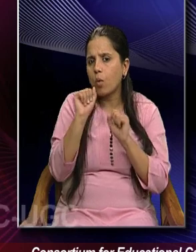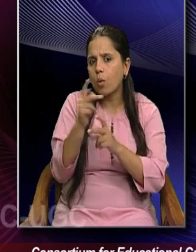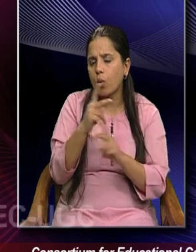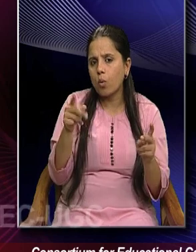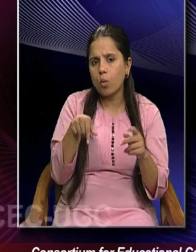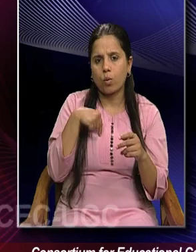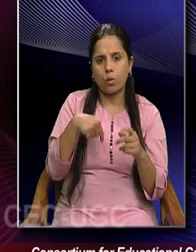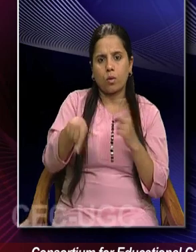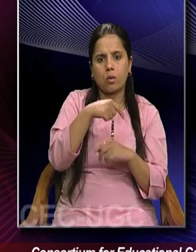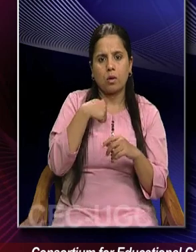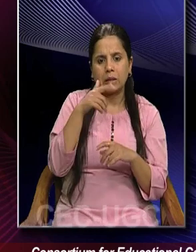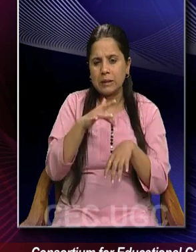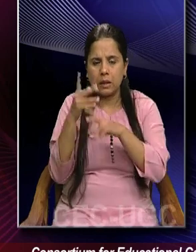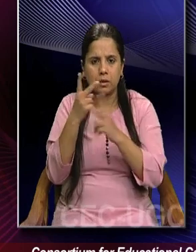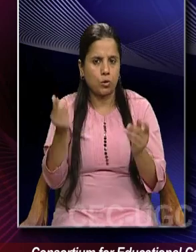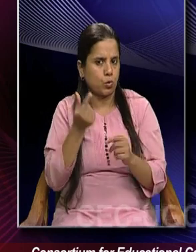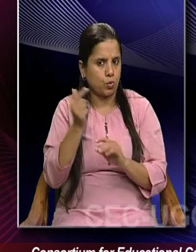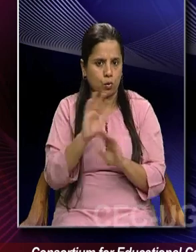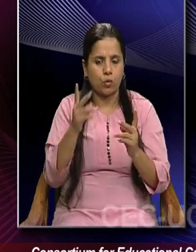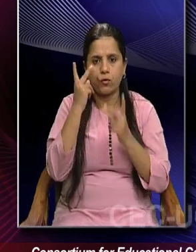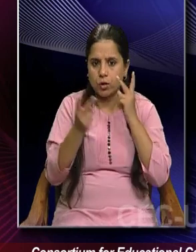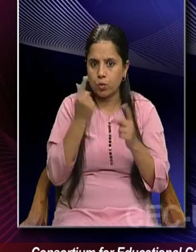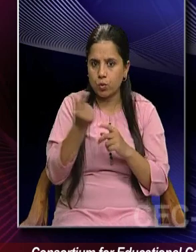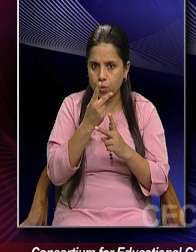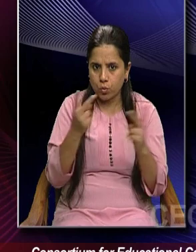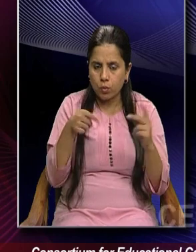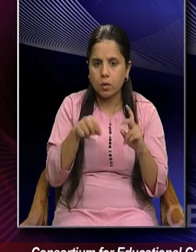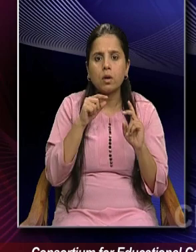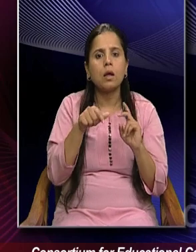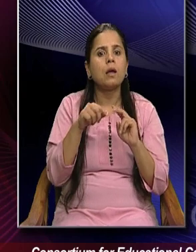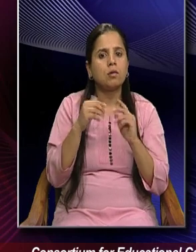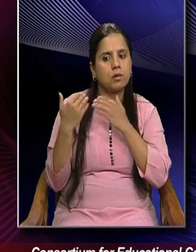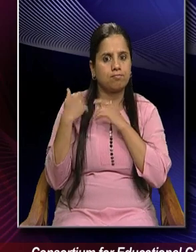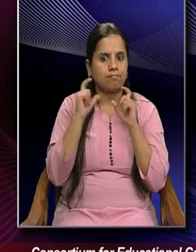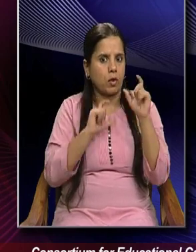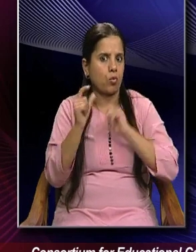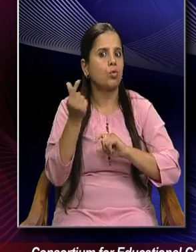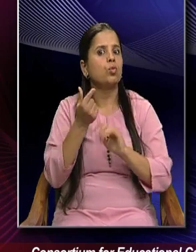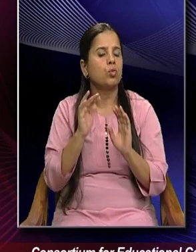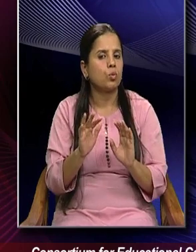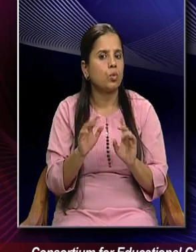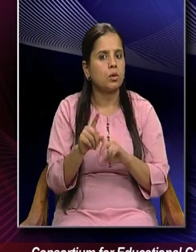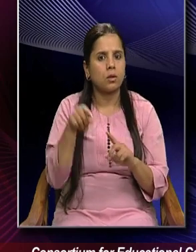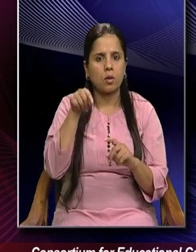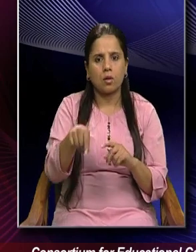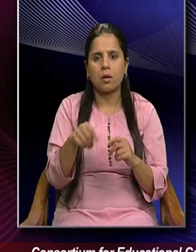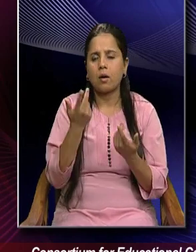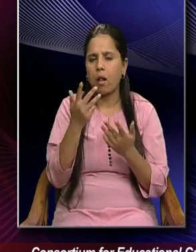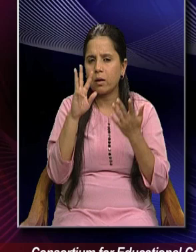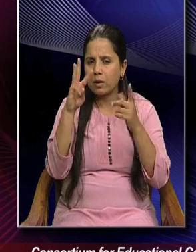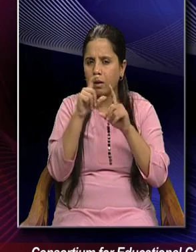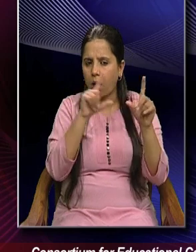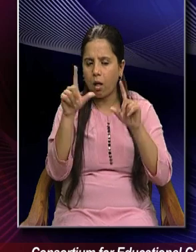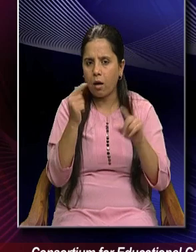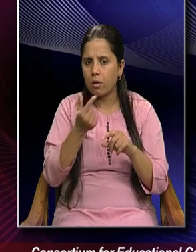Avoid sensationalism. Use visuals responsibly. Like avoid graphic images